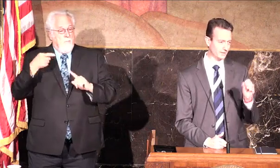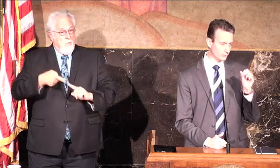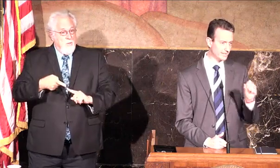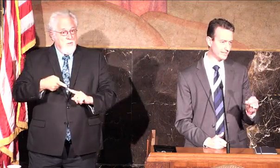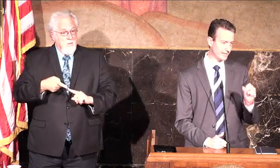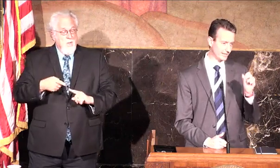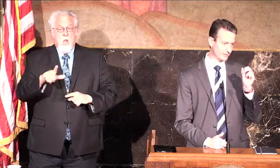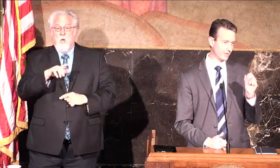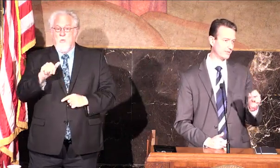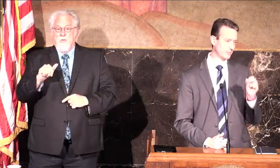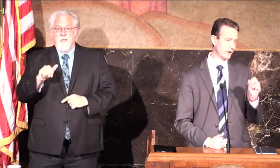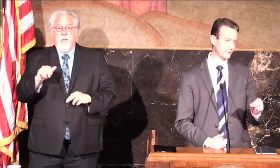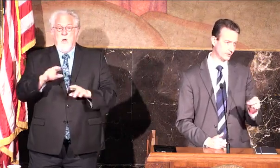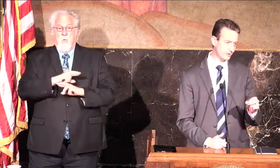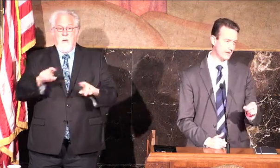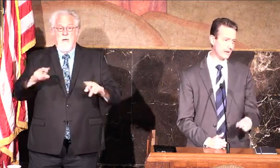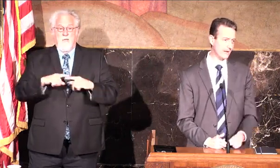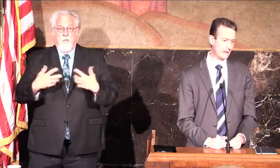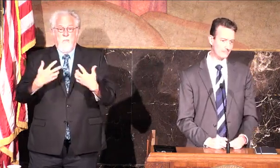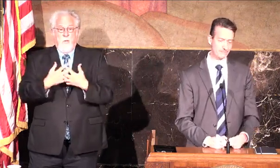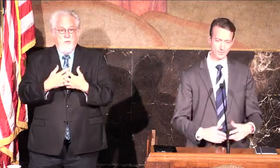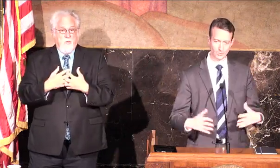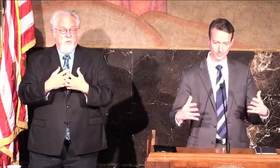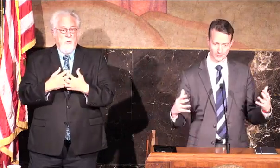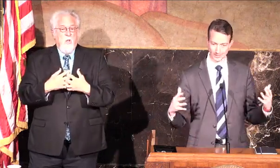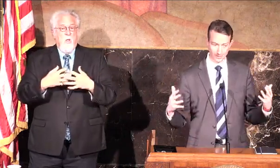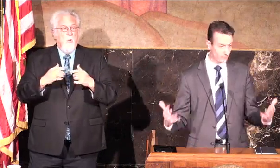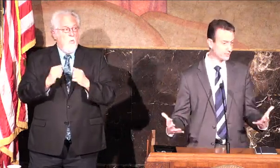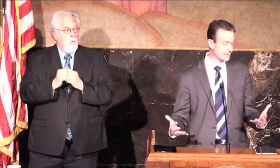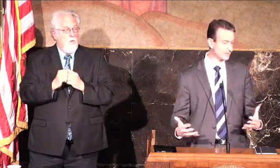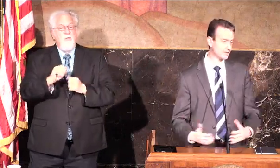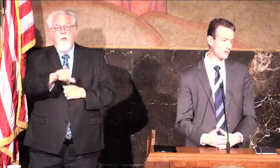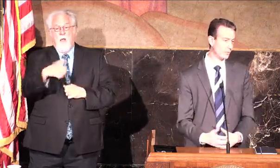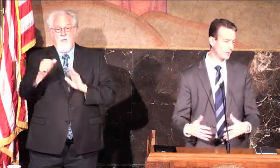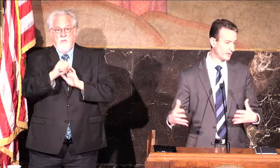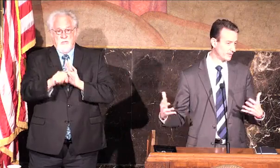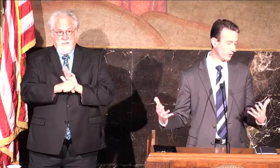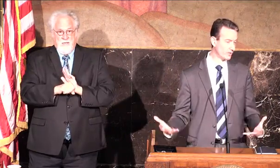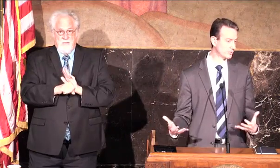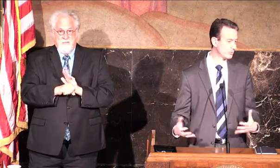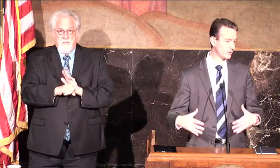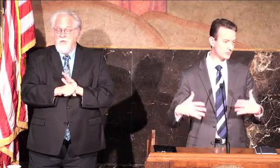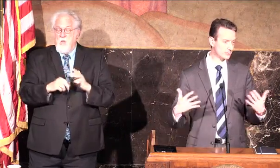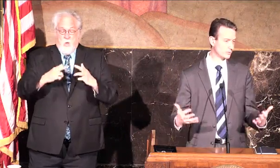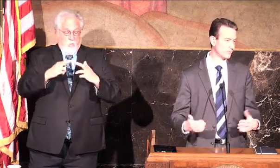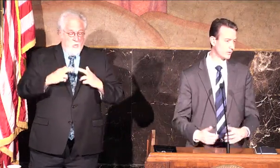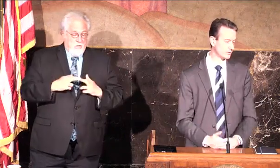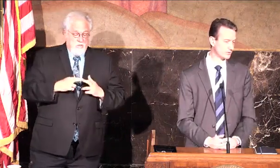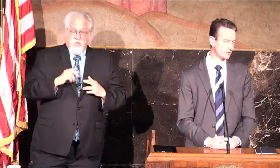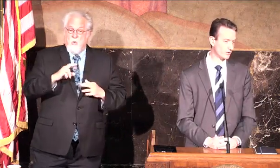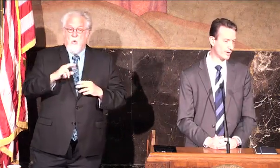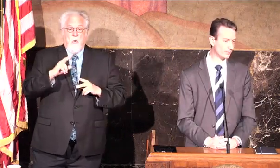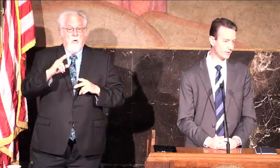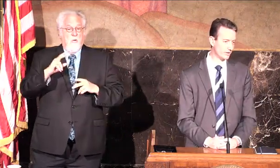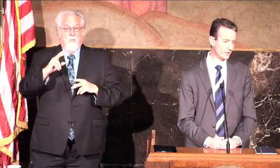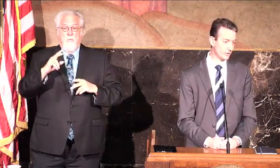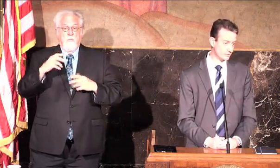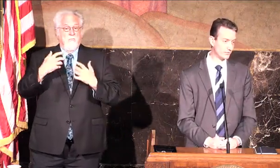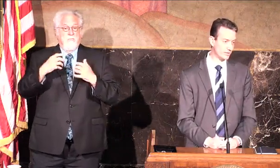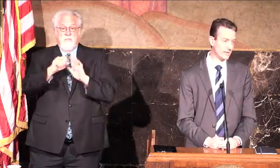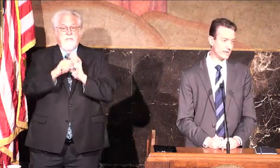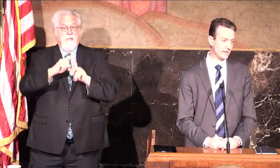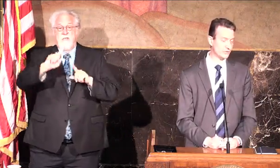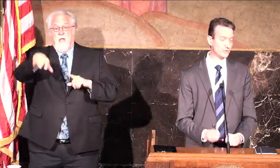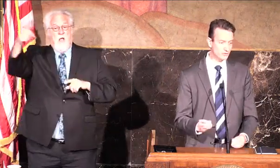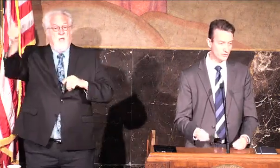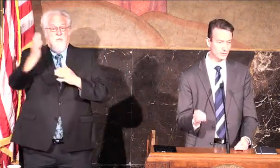was Louisiana is ready to partner with other states, whether they be our regional partners or partners around the